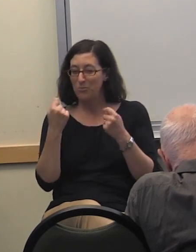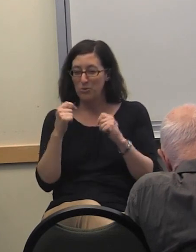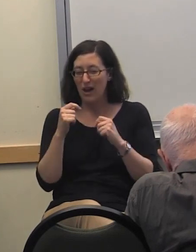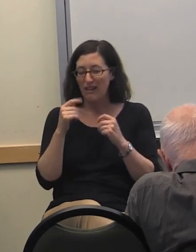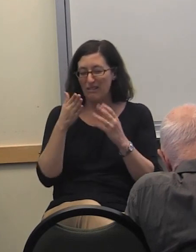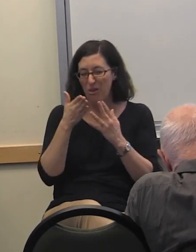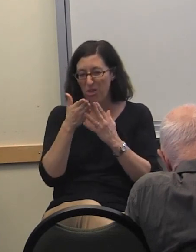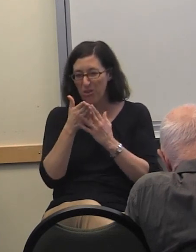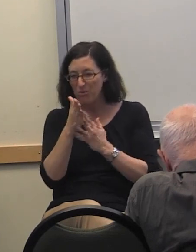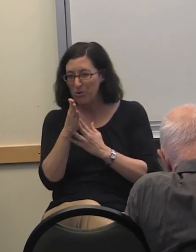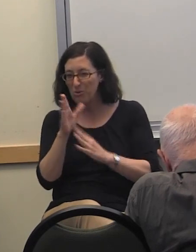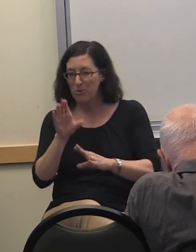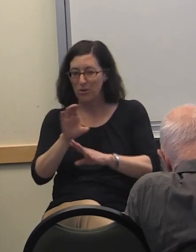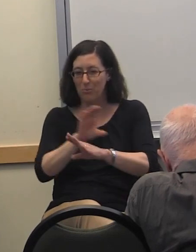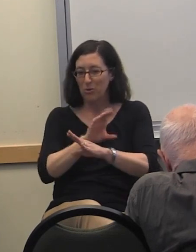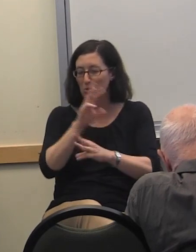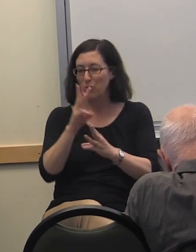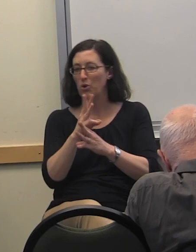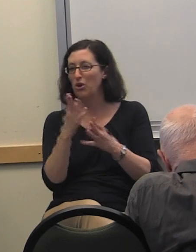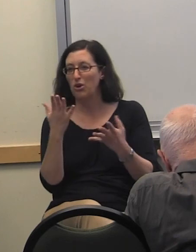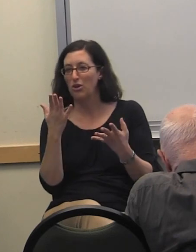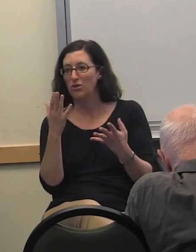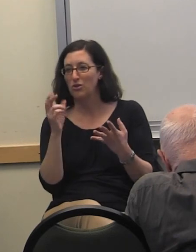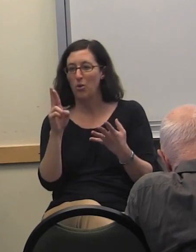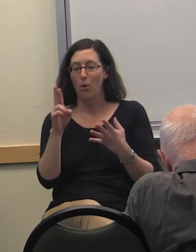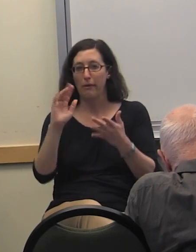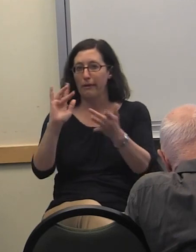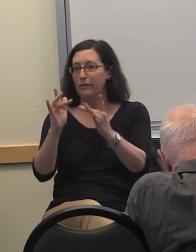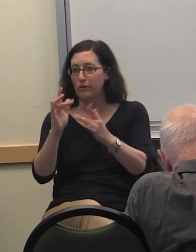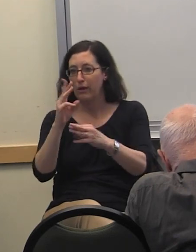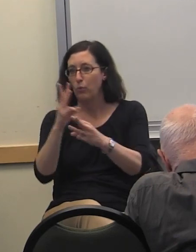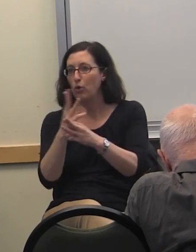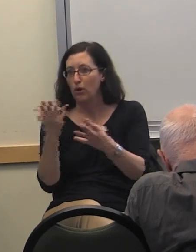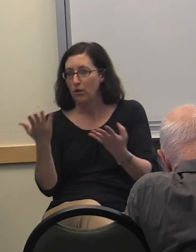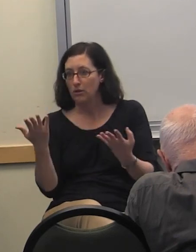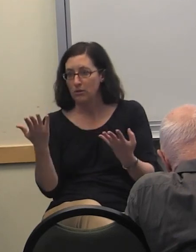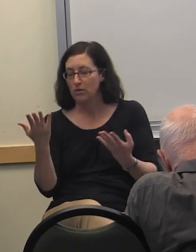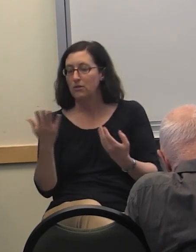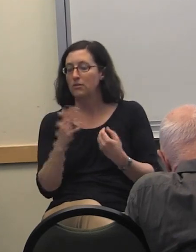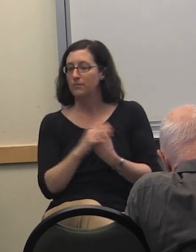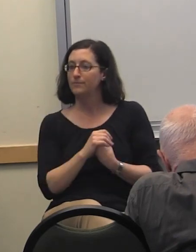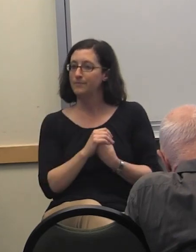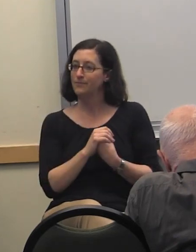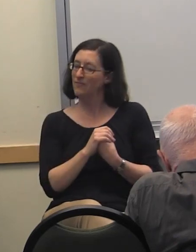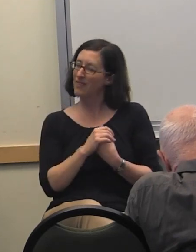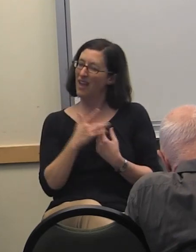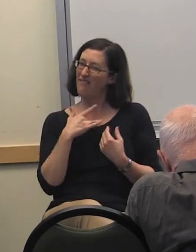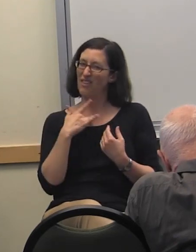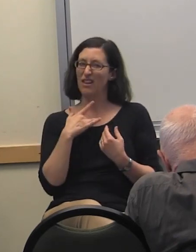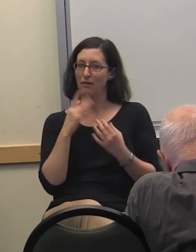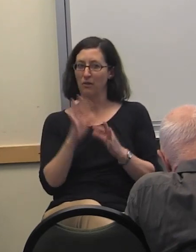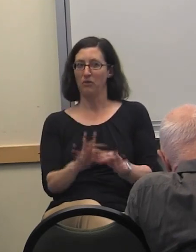to navigate the computer world, or the internet rather. And